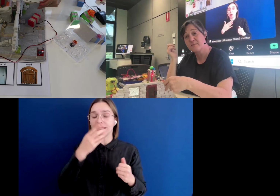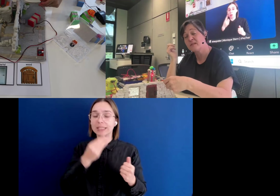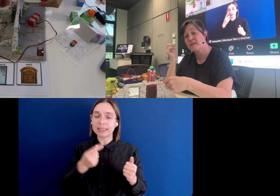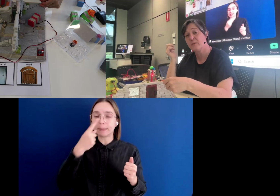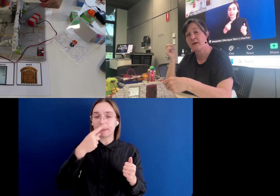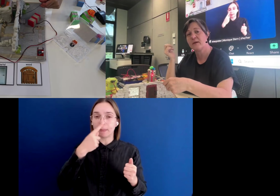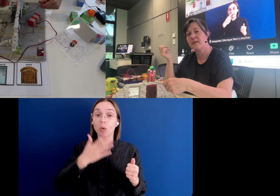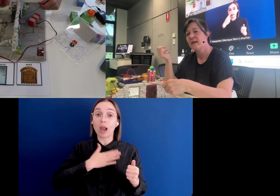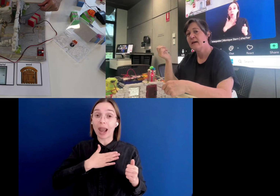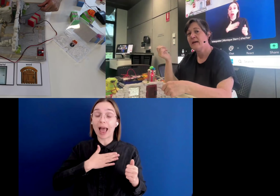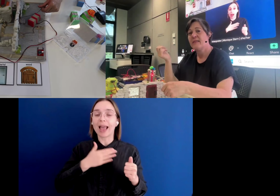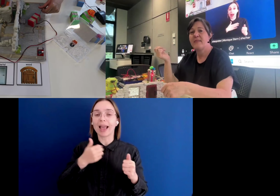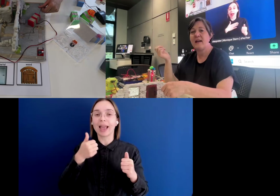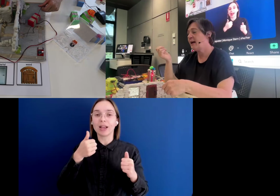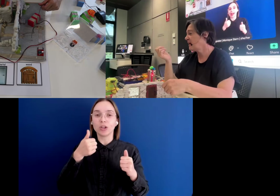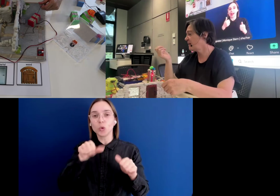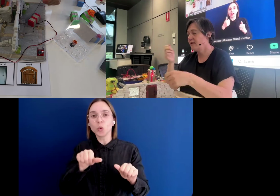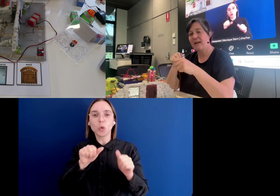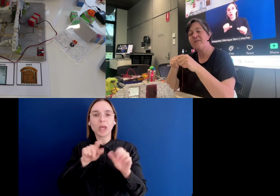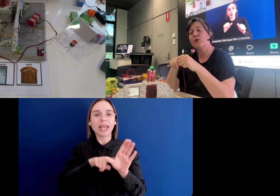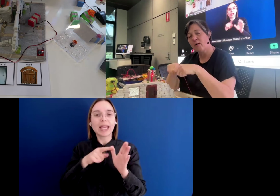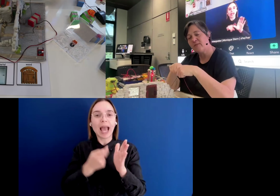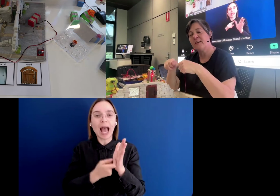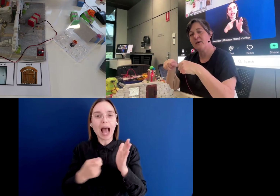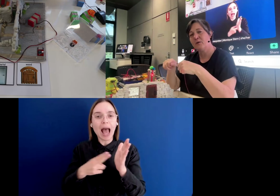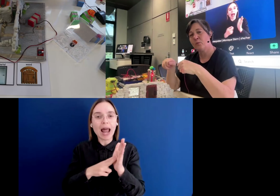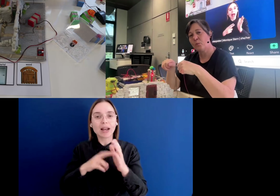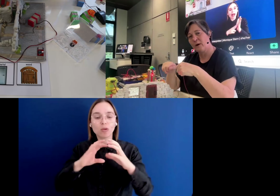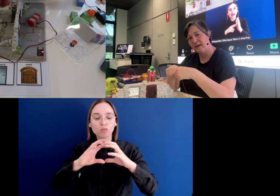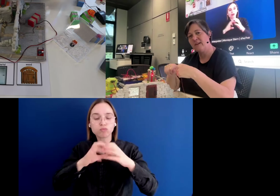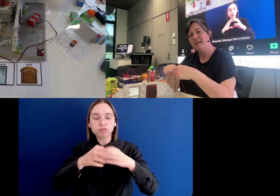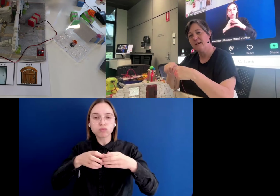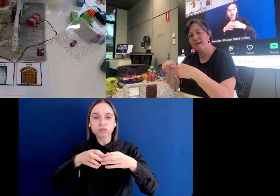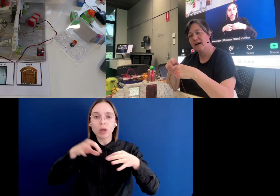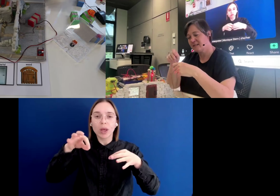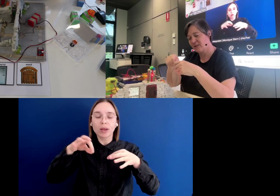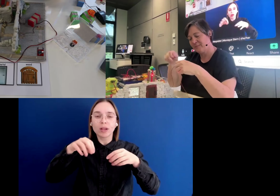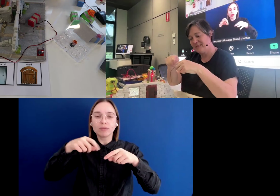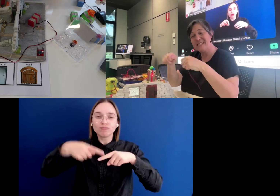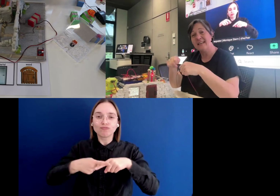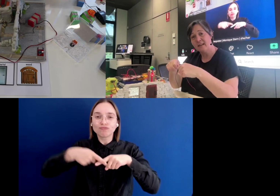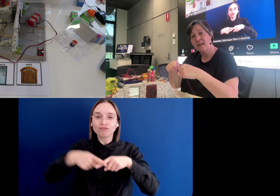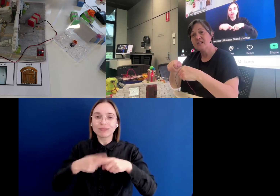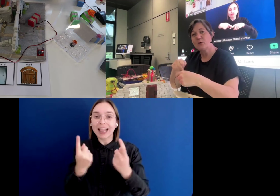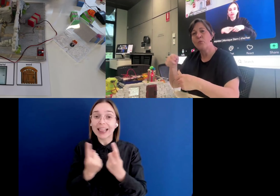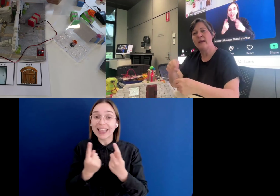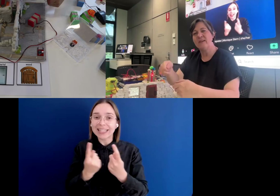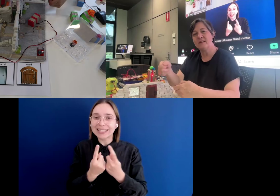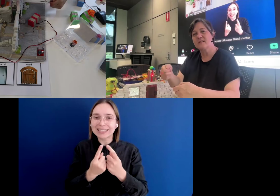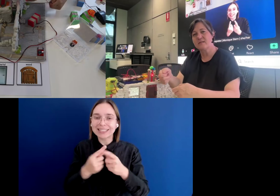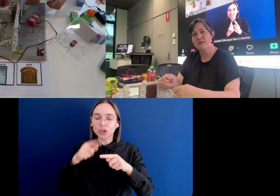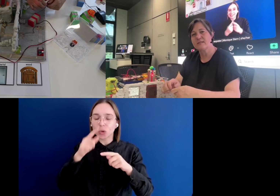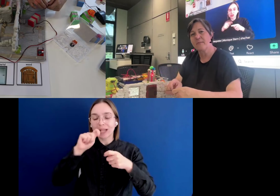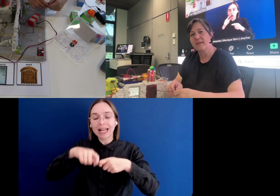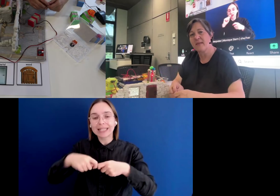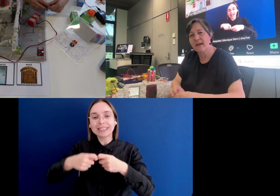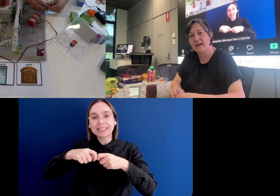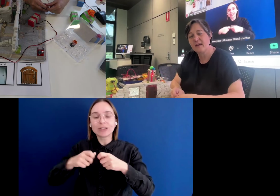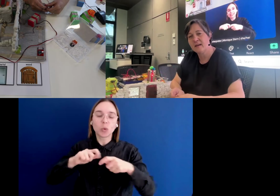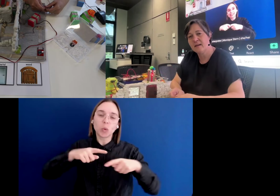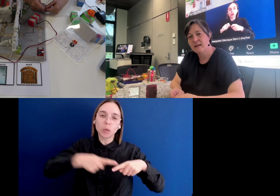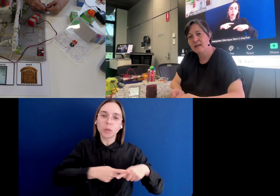older participants that I work with, they feel confident weaving. Knitting. So weaving is sort of